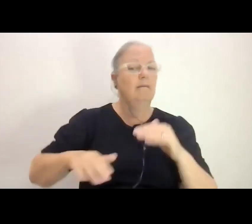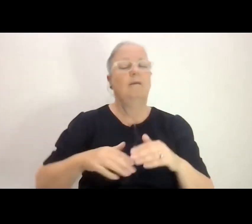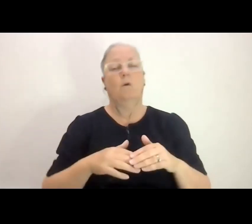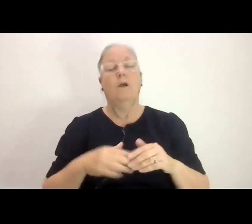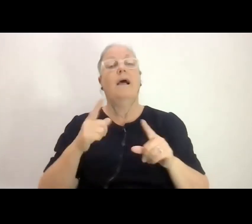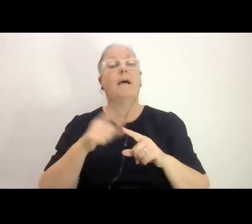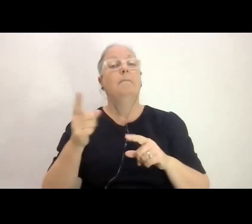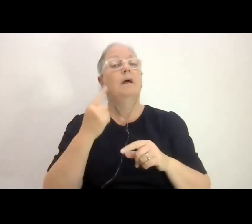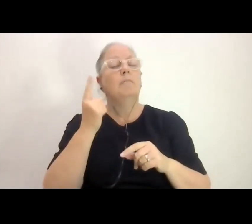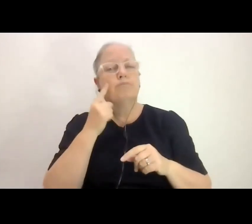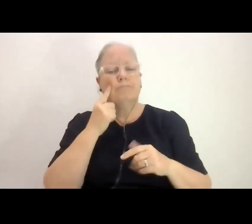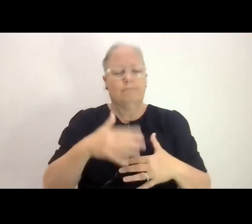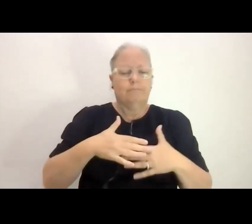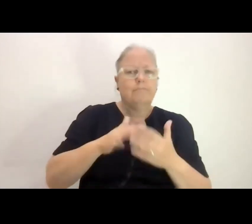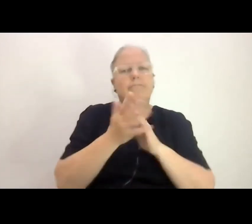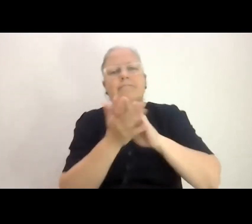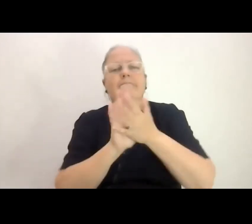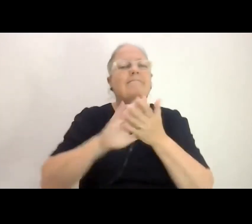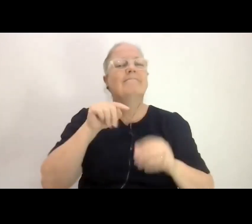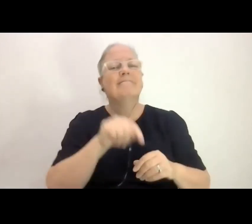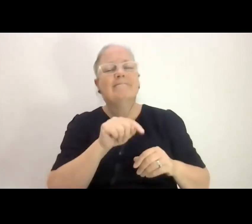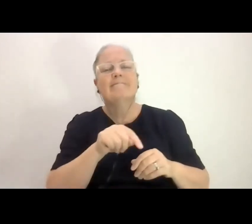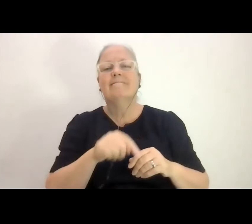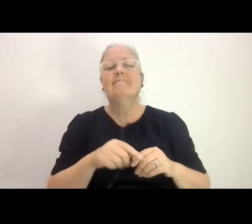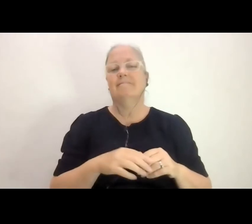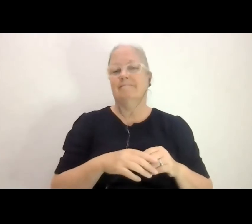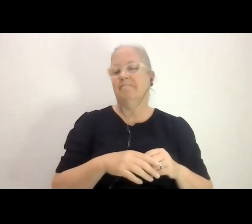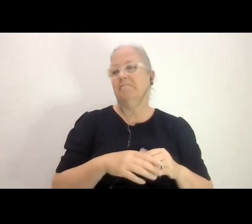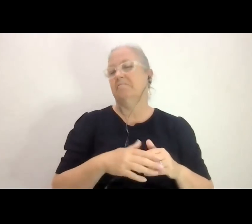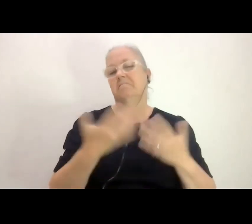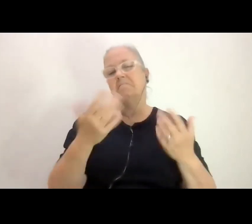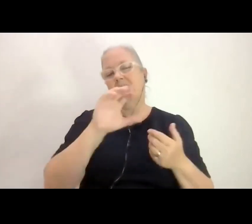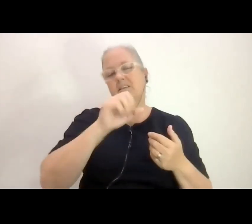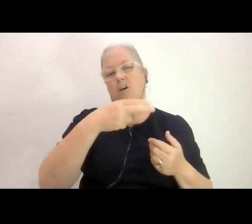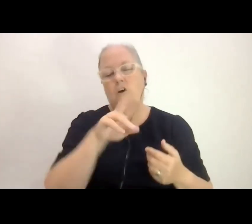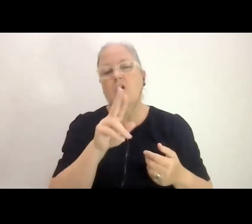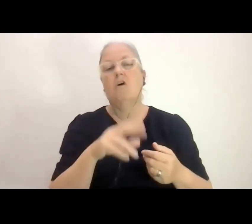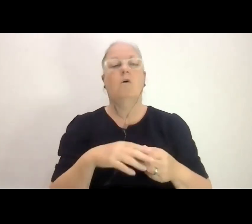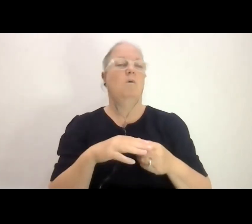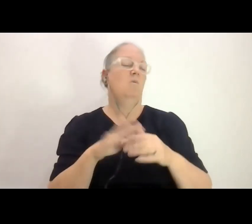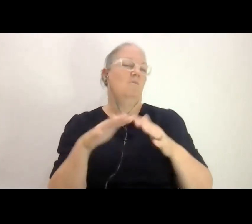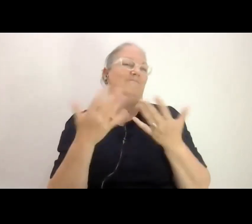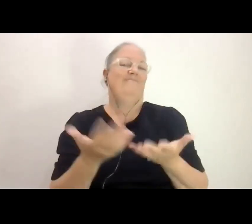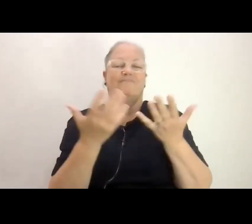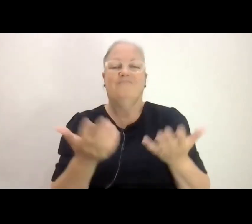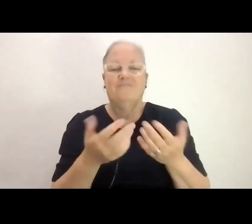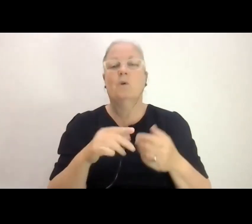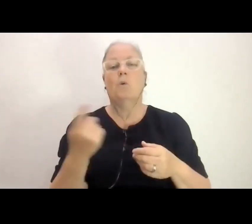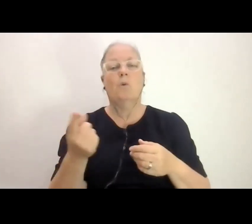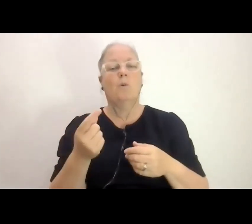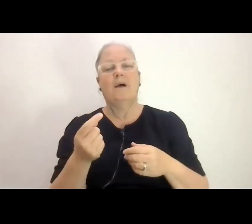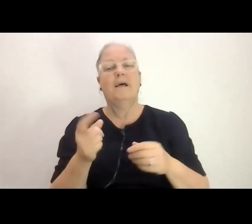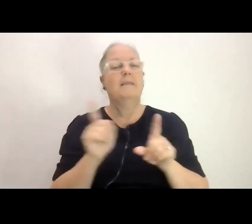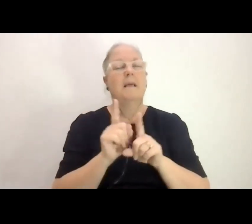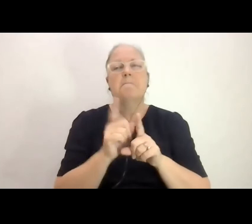and sexual transmitted infections, mental health support or psychological support.